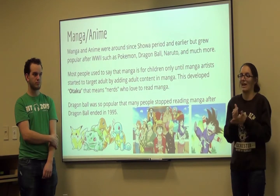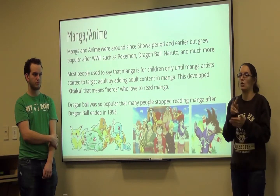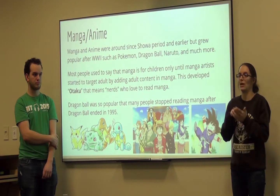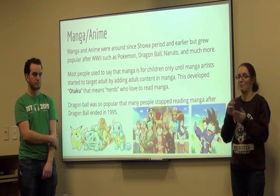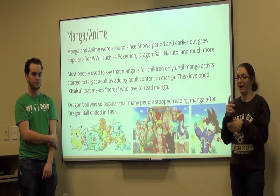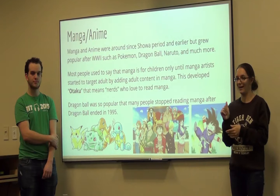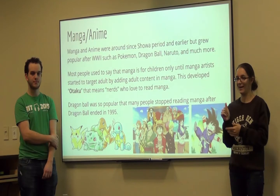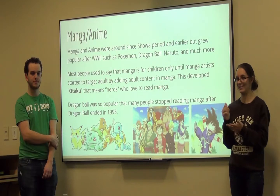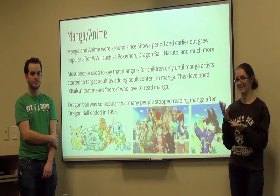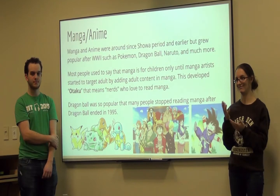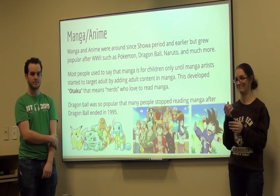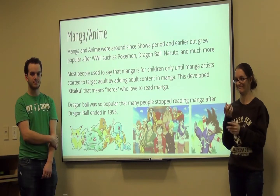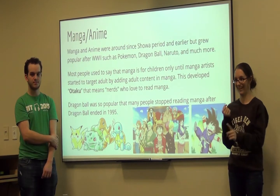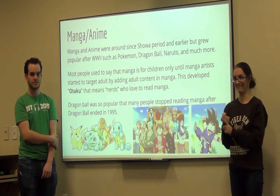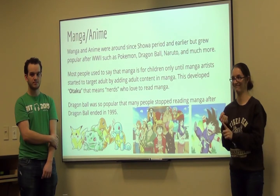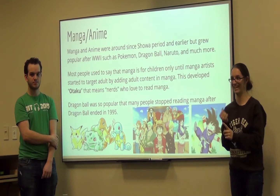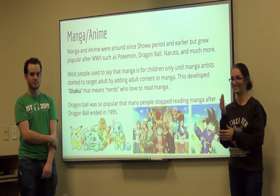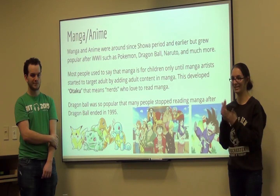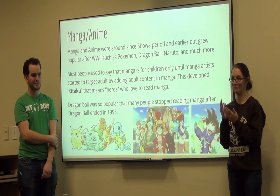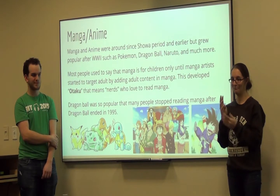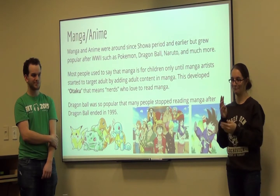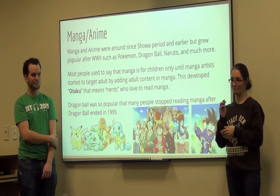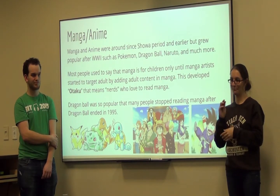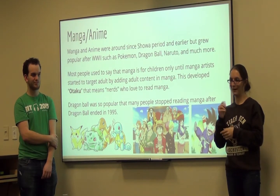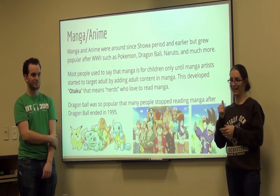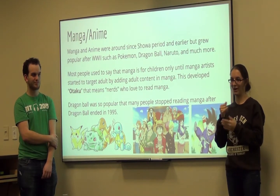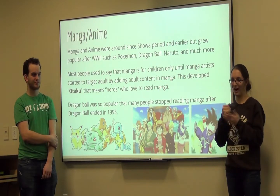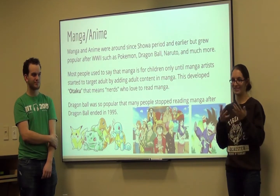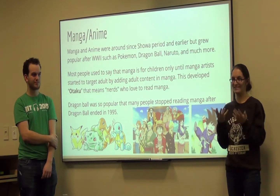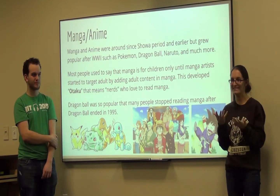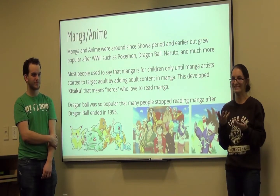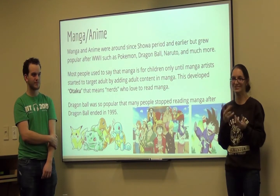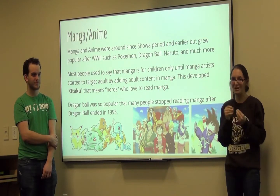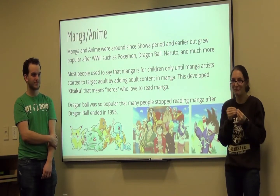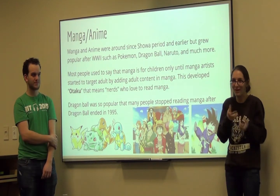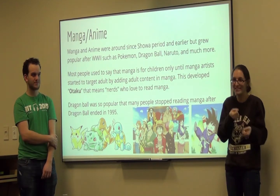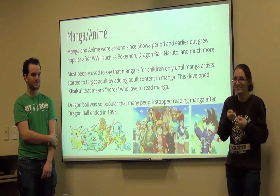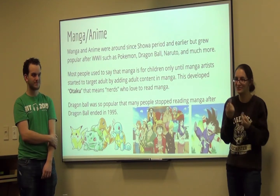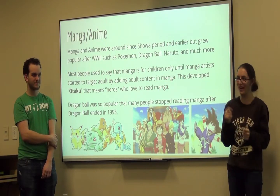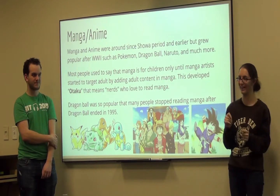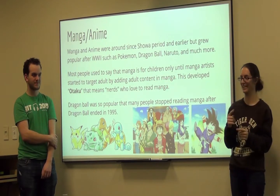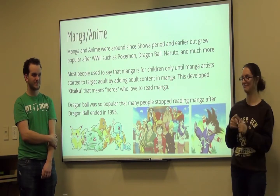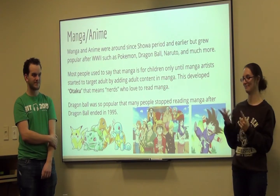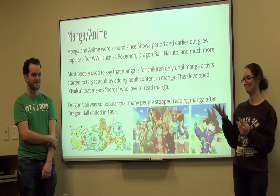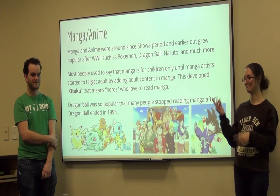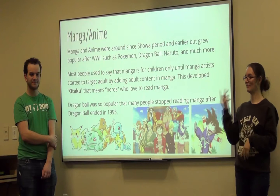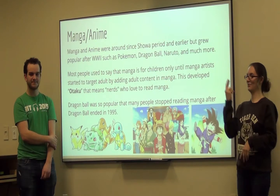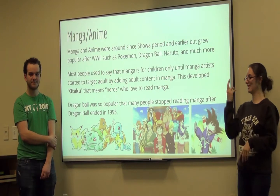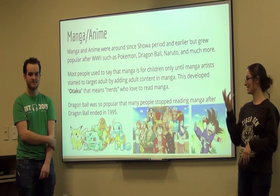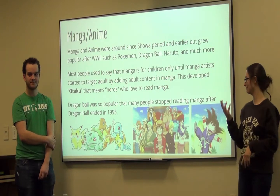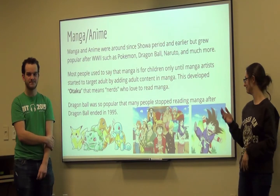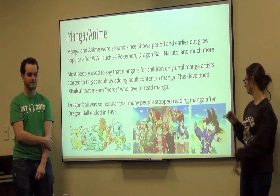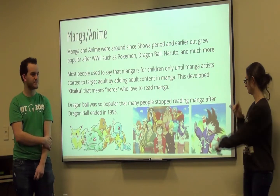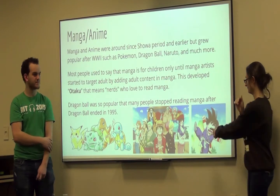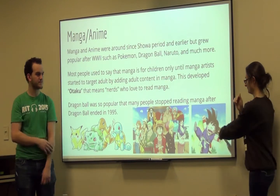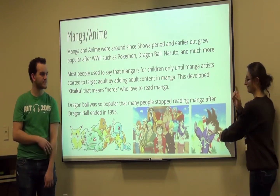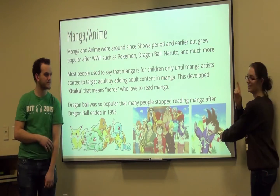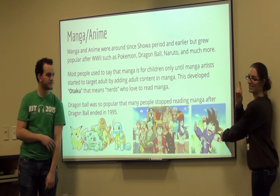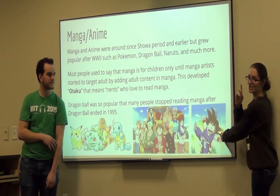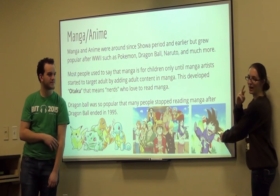people felt like they weren't going to read manga anymore because they were so into Dragon Ball. So they wanted more, but that's the main reason why it kind